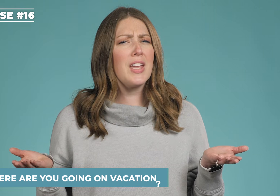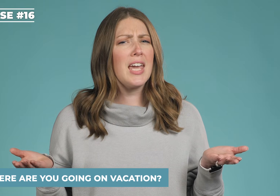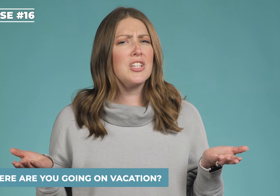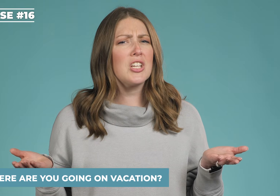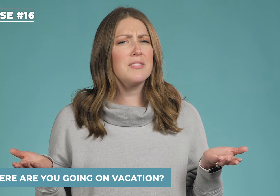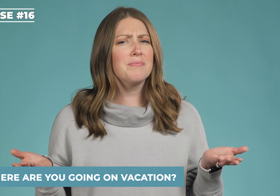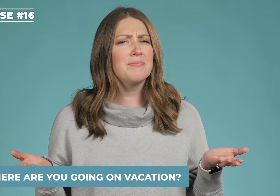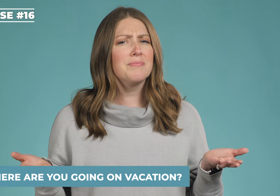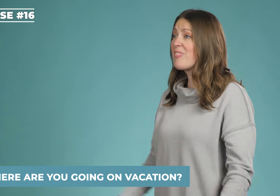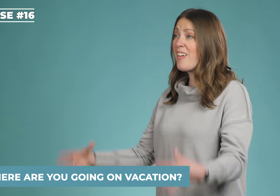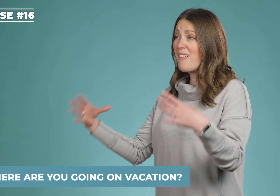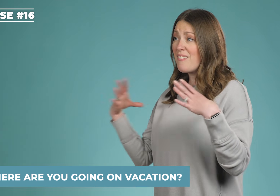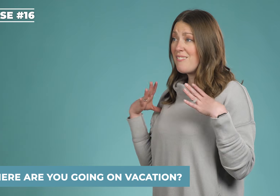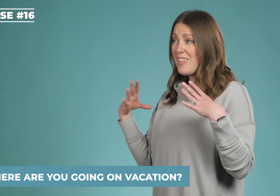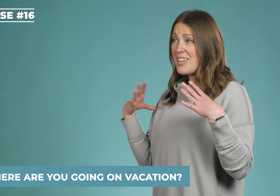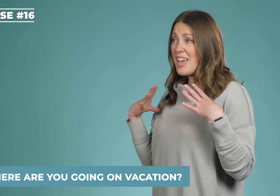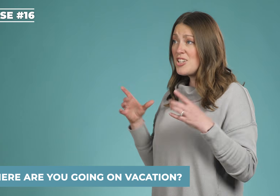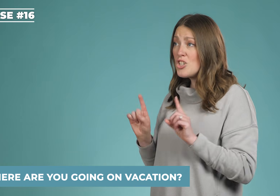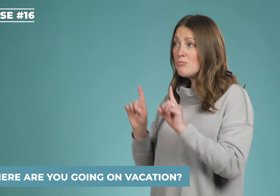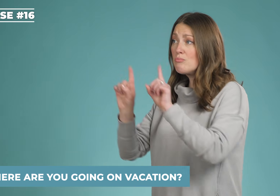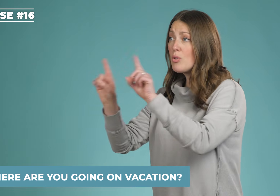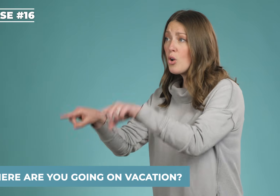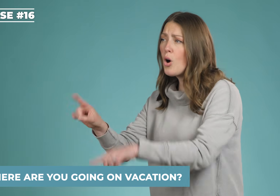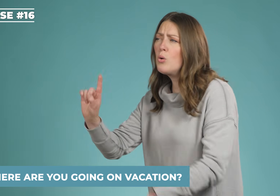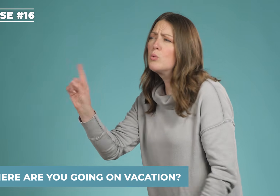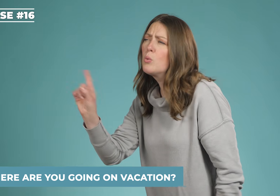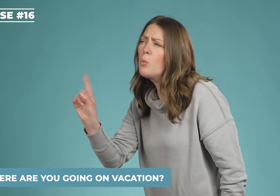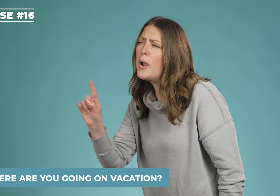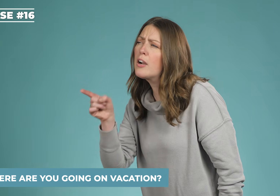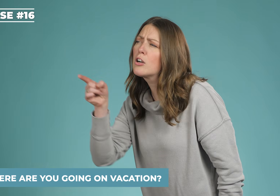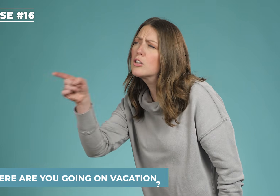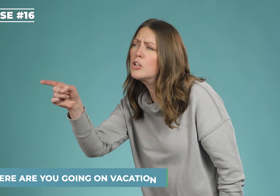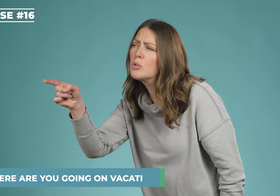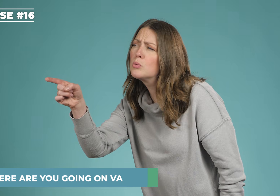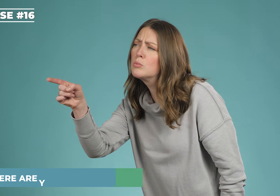on vacation? Vacation, go where, you?